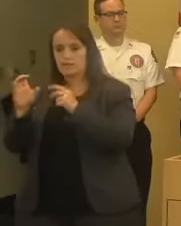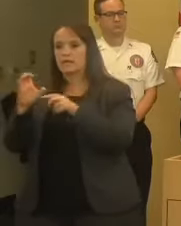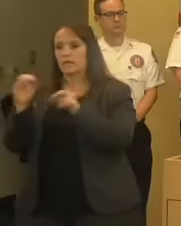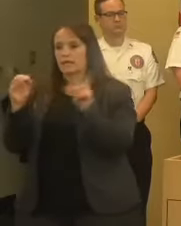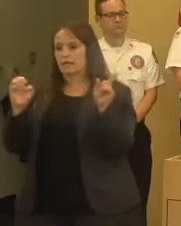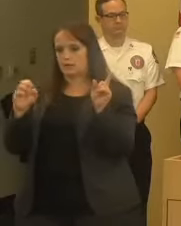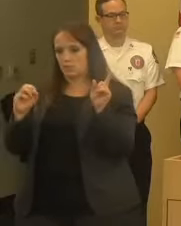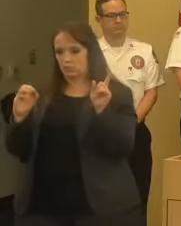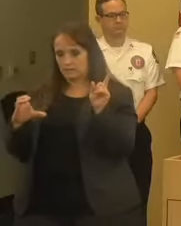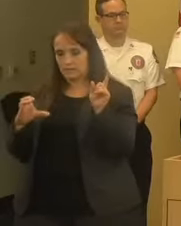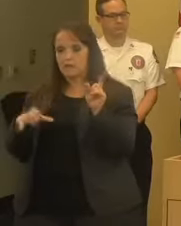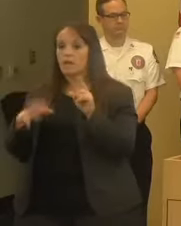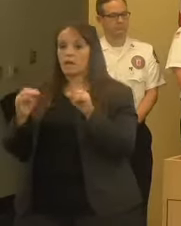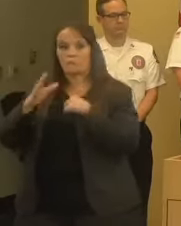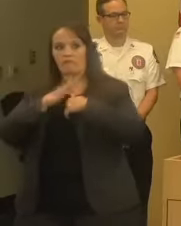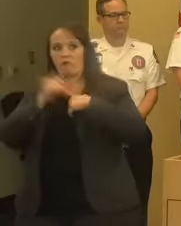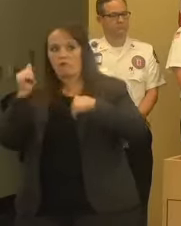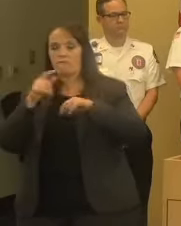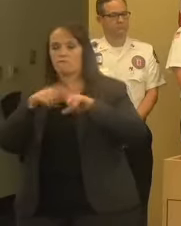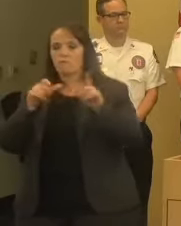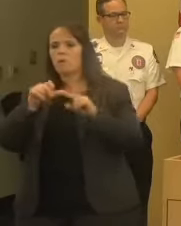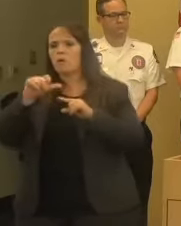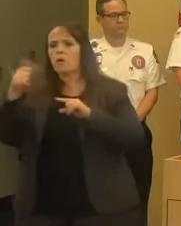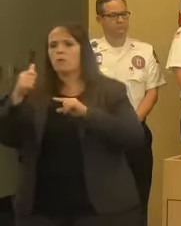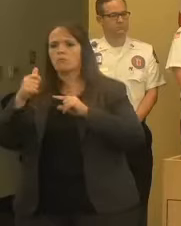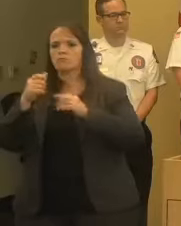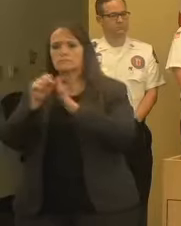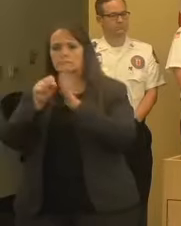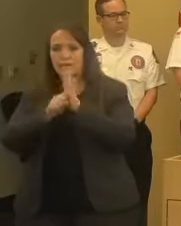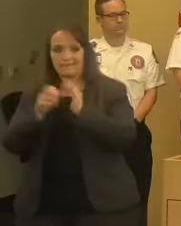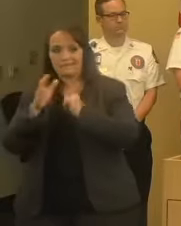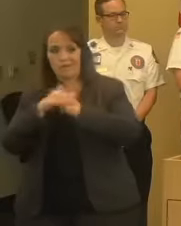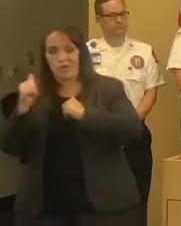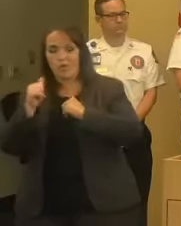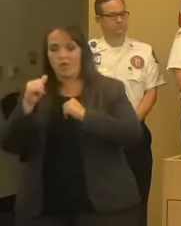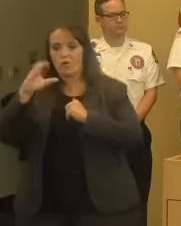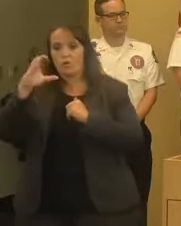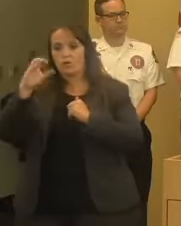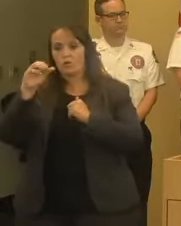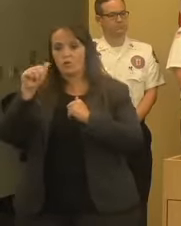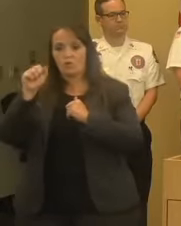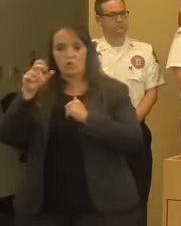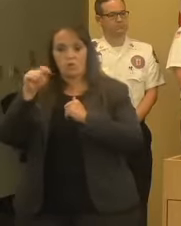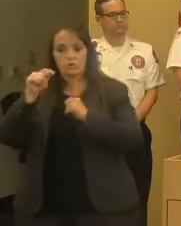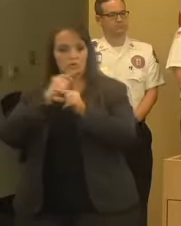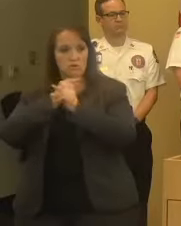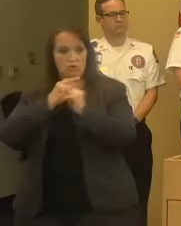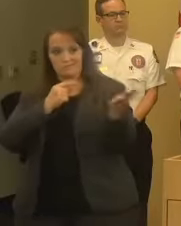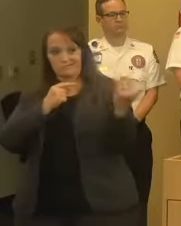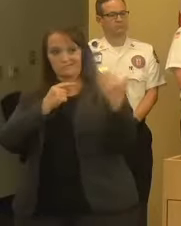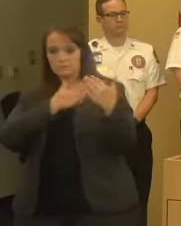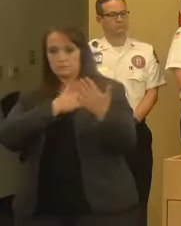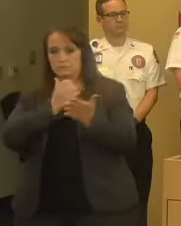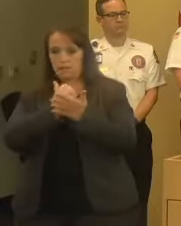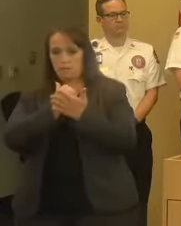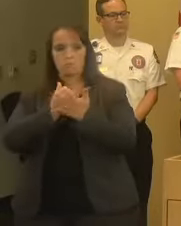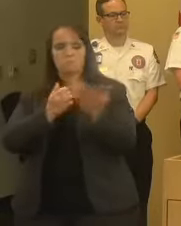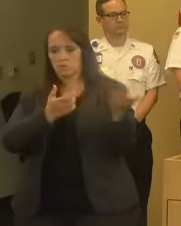from other parts of the Coast Guard around the country to help assist in the aftermath as well. Those units are being staged and